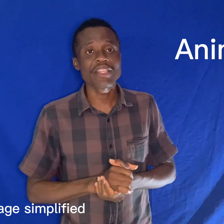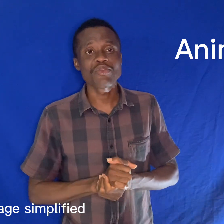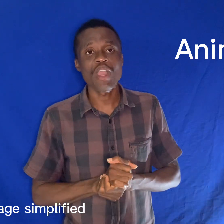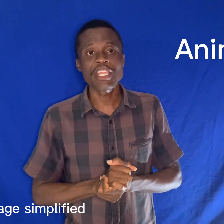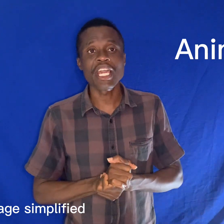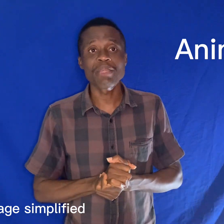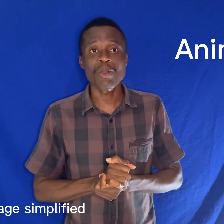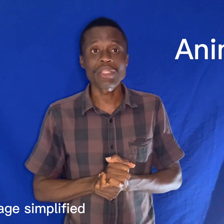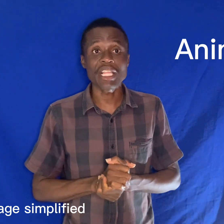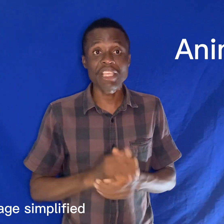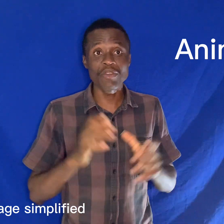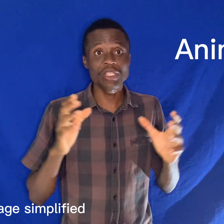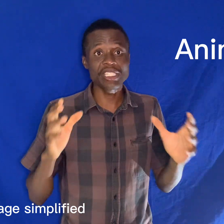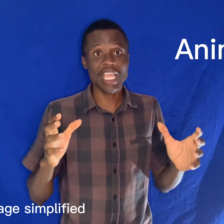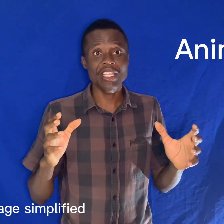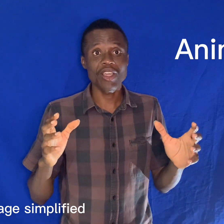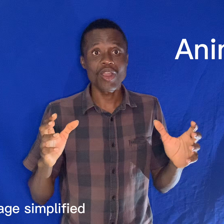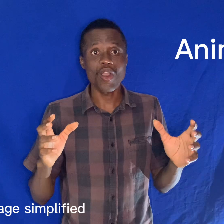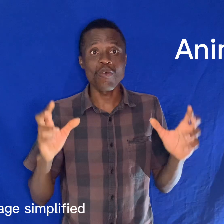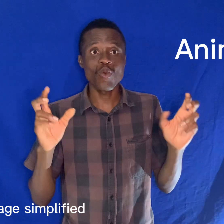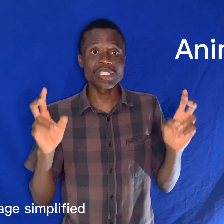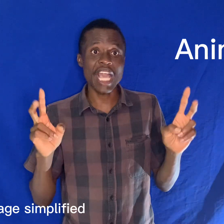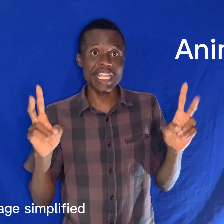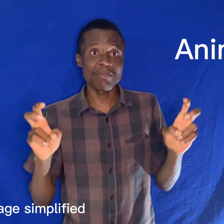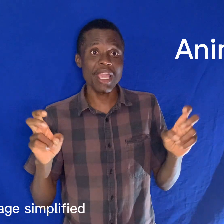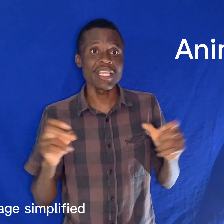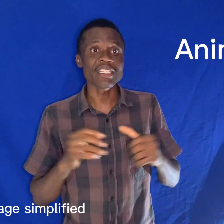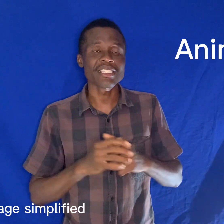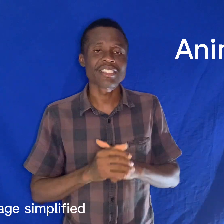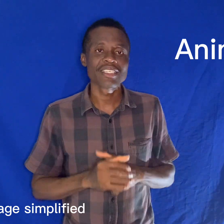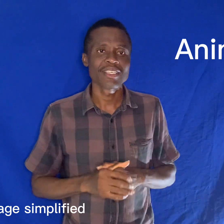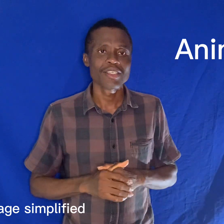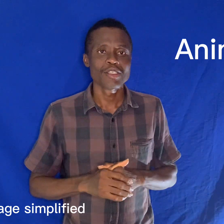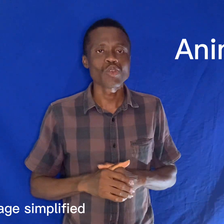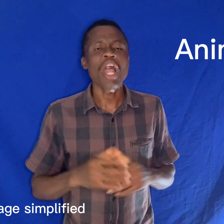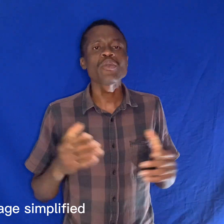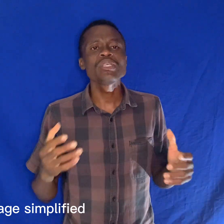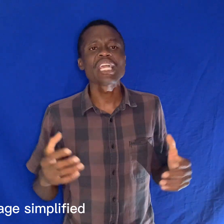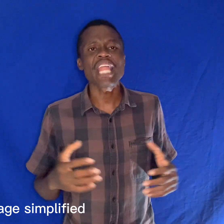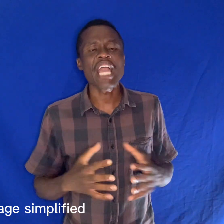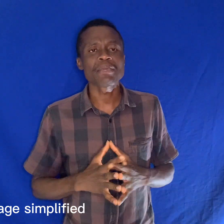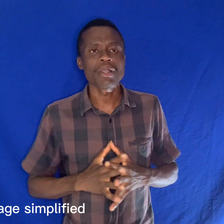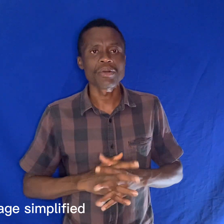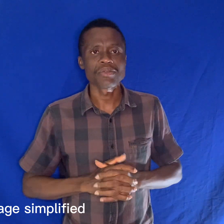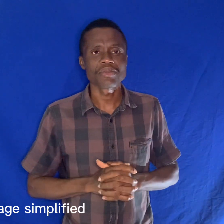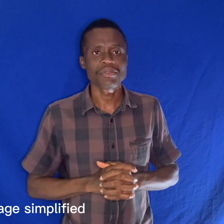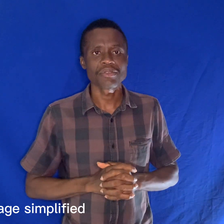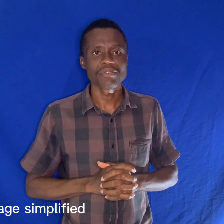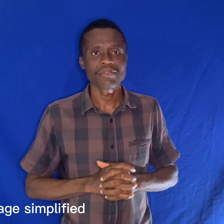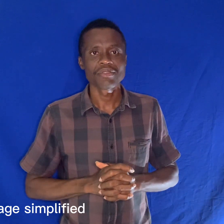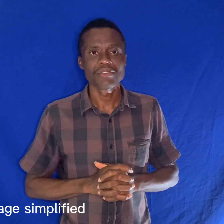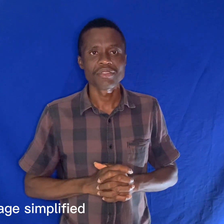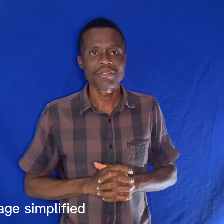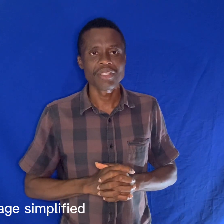for any animal without giving you a sign of what animal is. So how do we sign animals? Let's